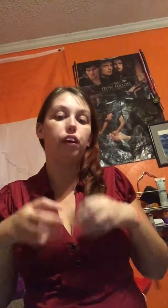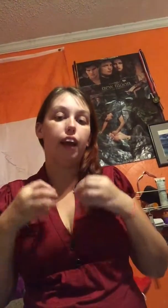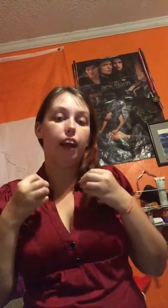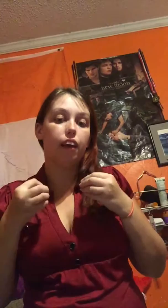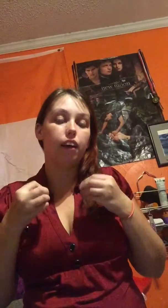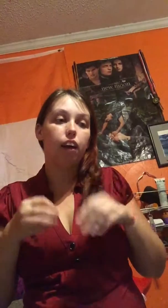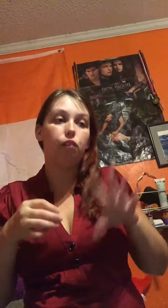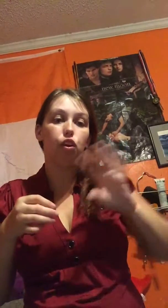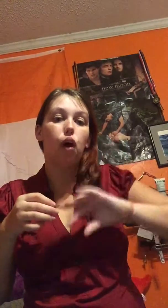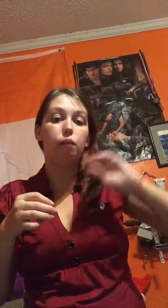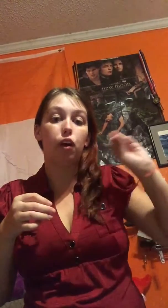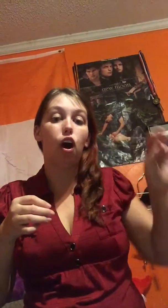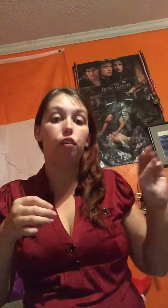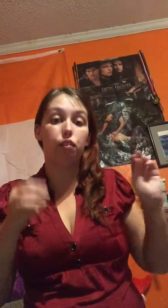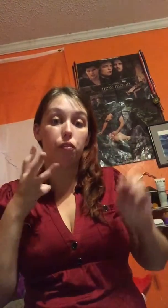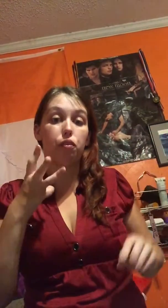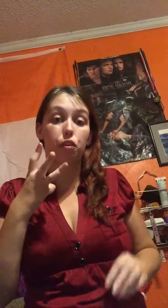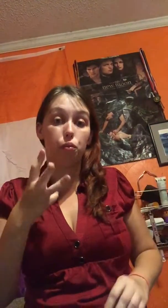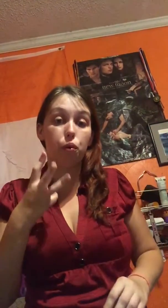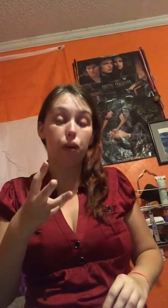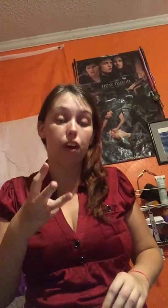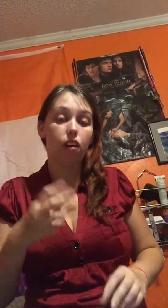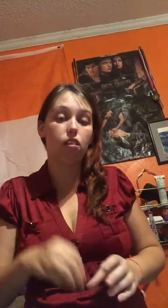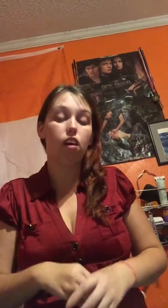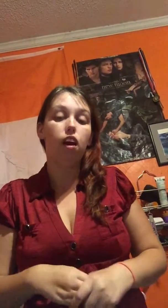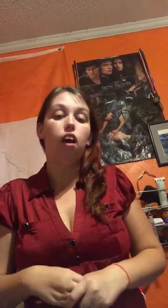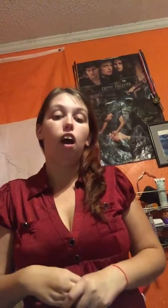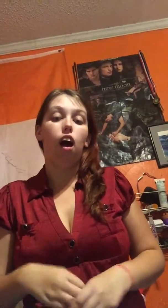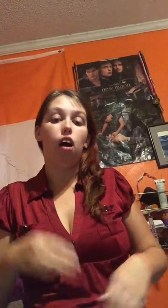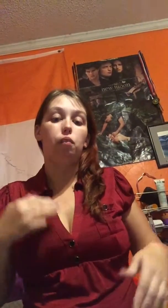like, even though I've been coughing for three weeks, um,